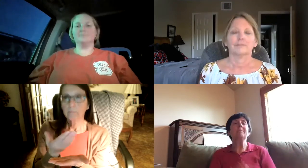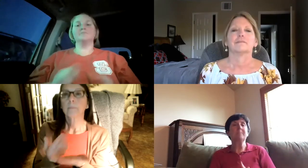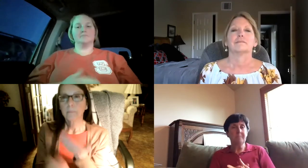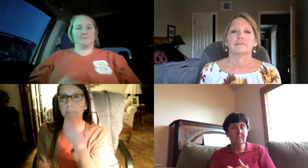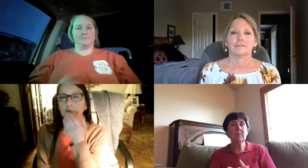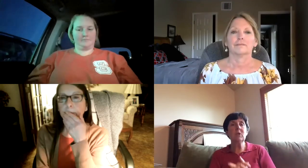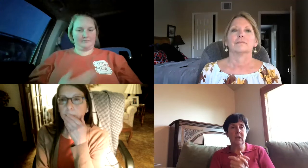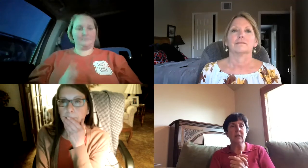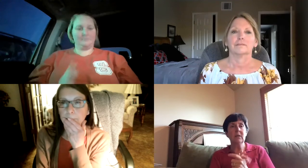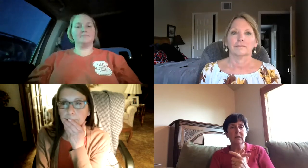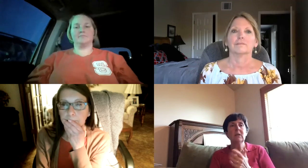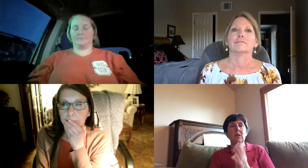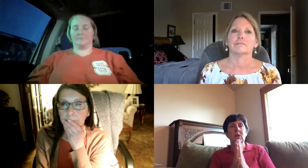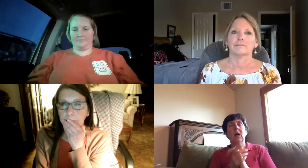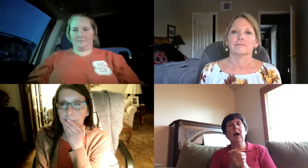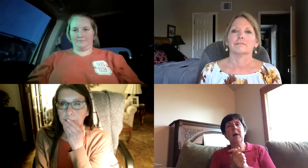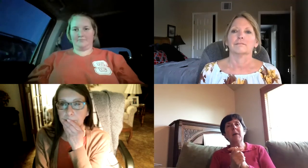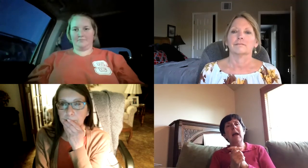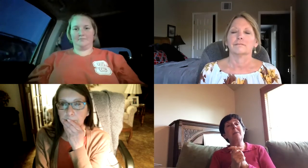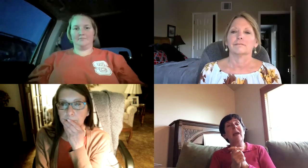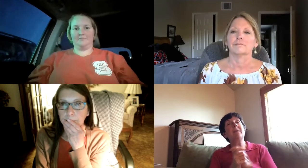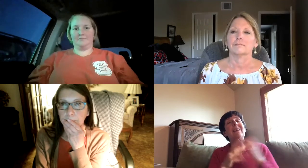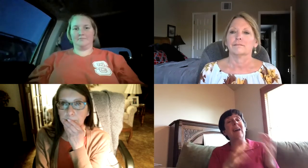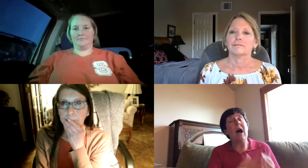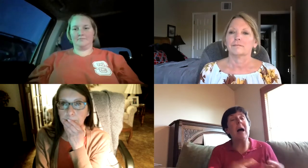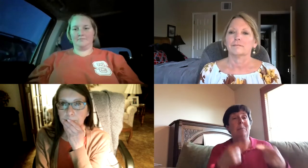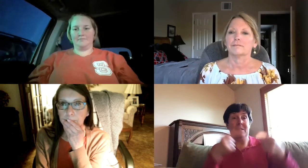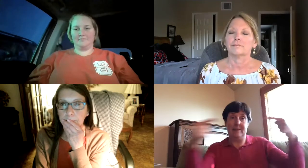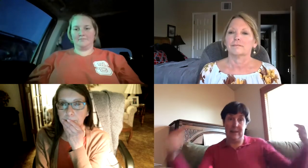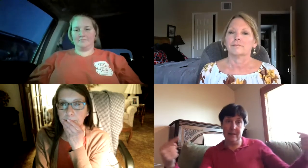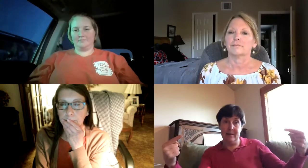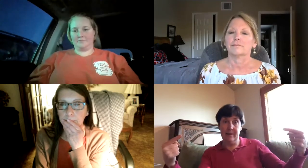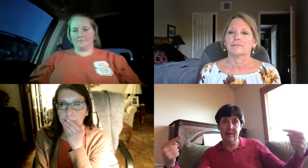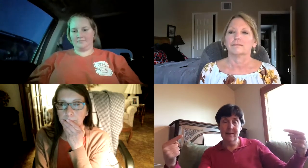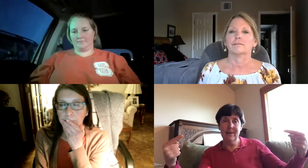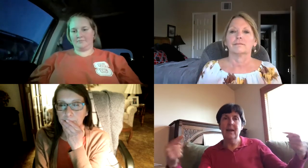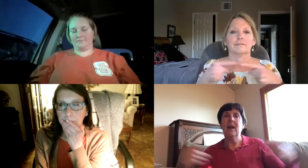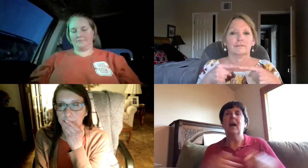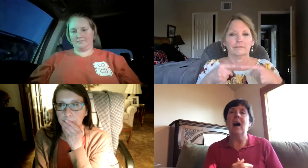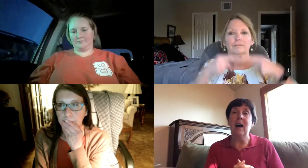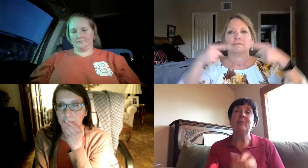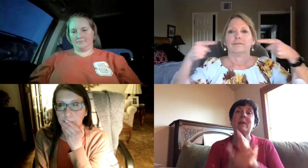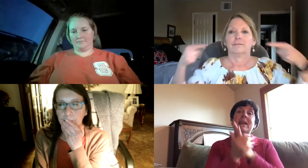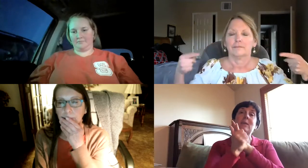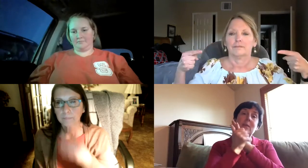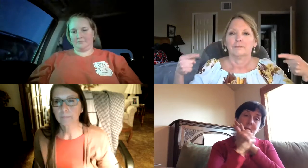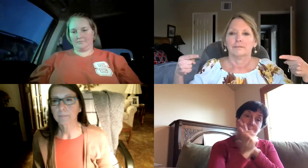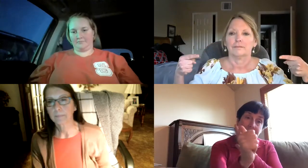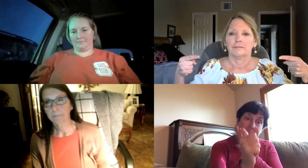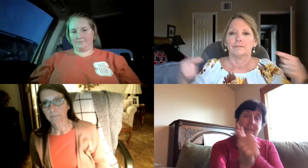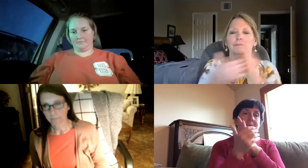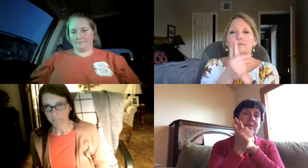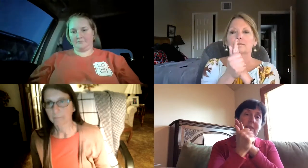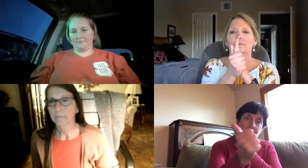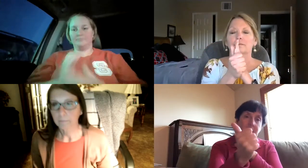Excellent. Good. And then the opposite of being